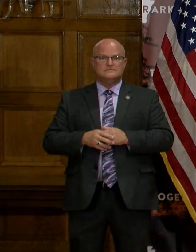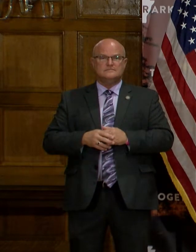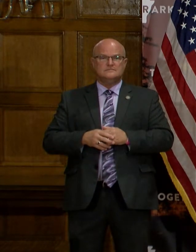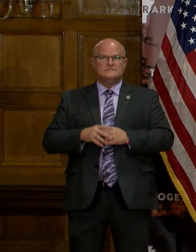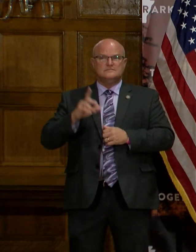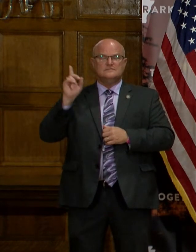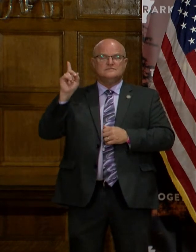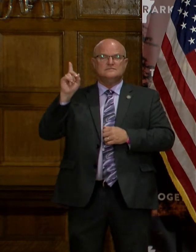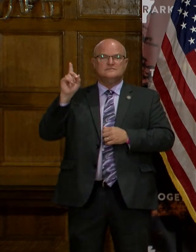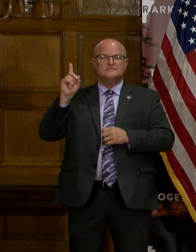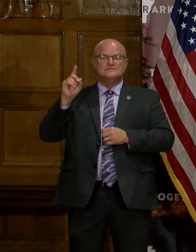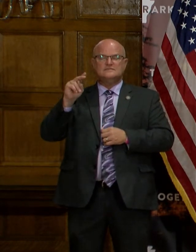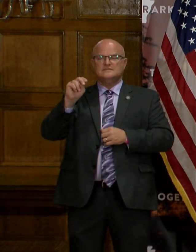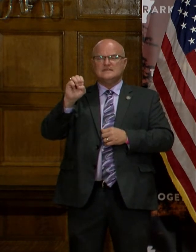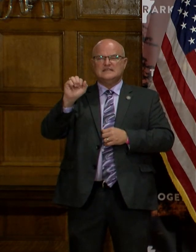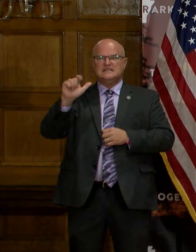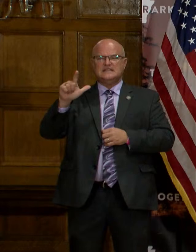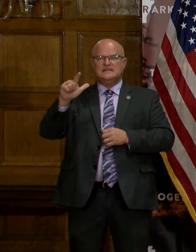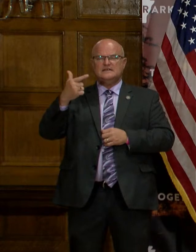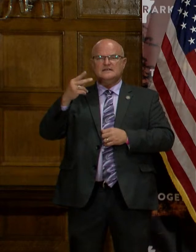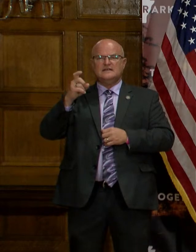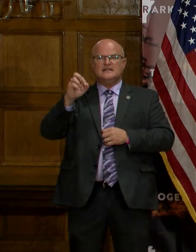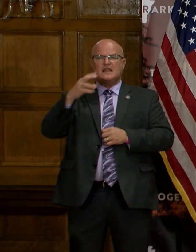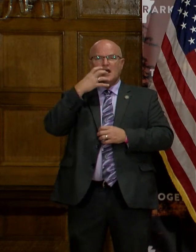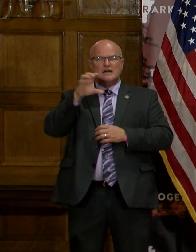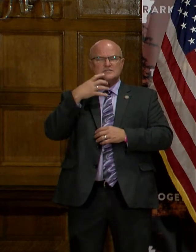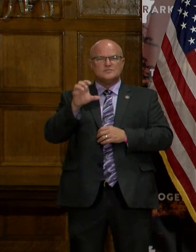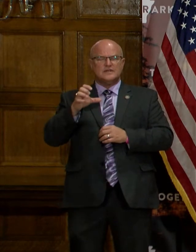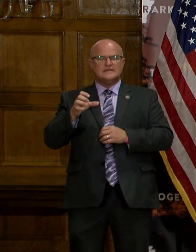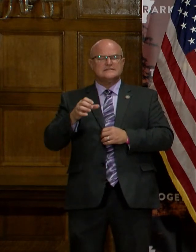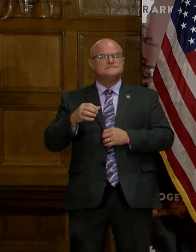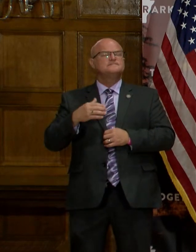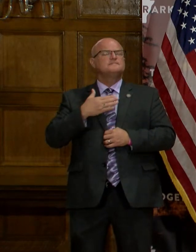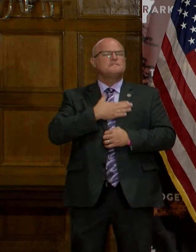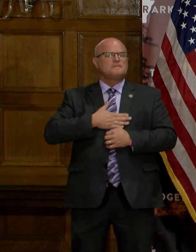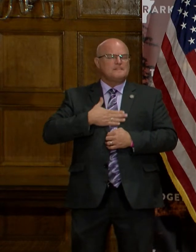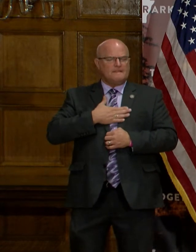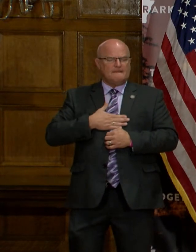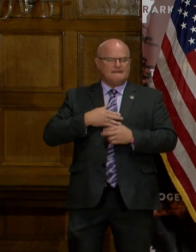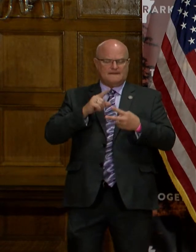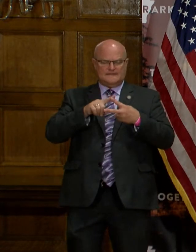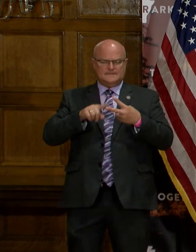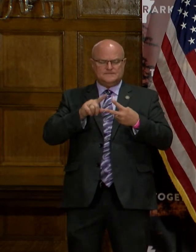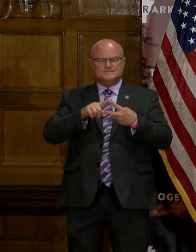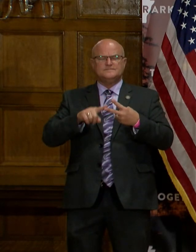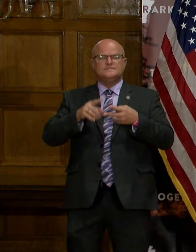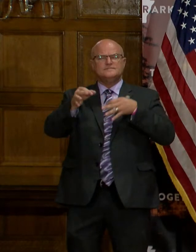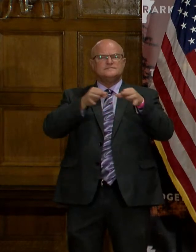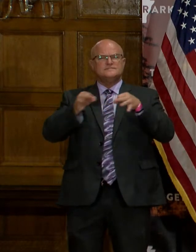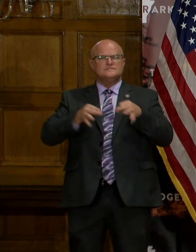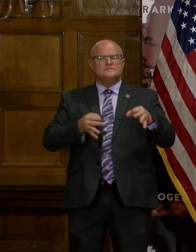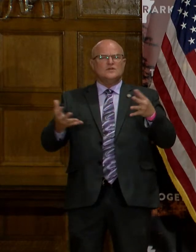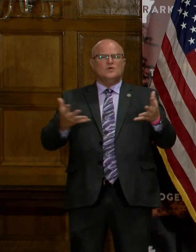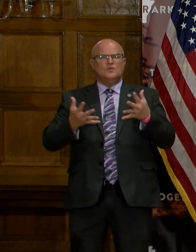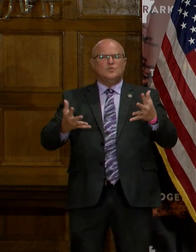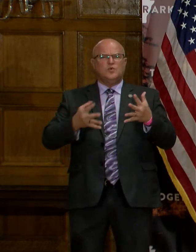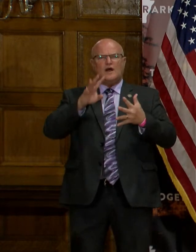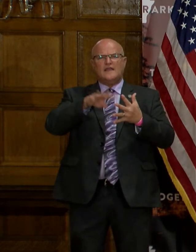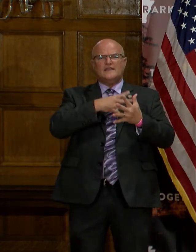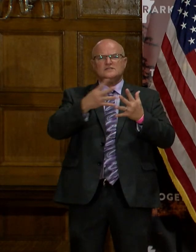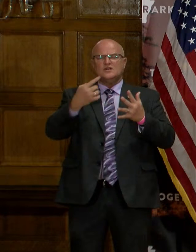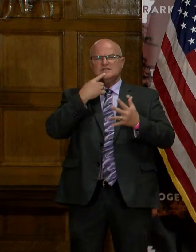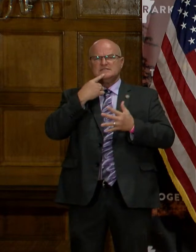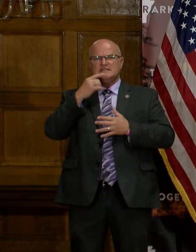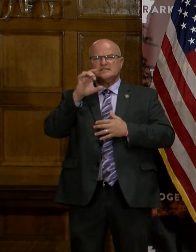Yes, Governor, good afternoon. Neil Gledner in Hot Springs. Could you be kind enough to, two things, ask your health expert to explain what that chart means where it